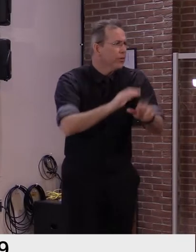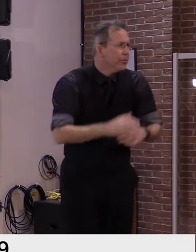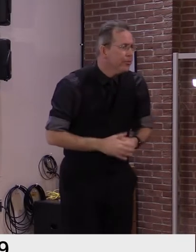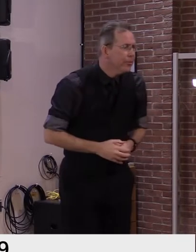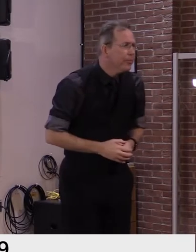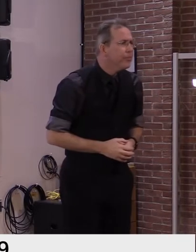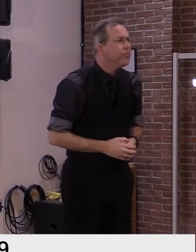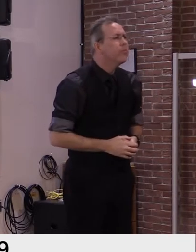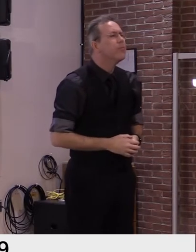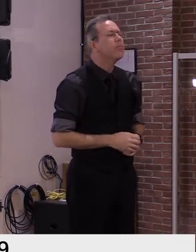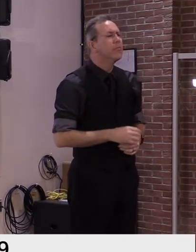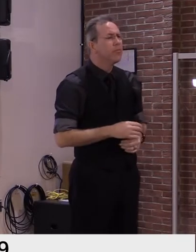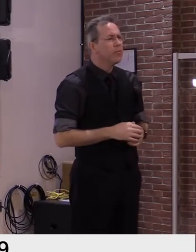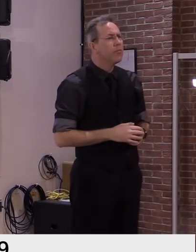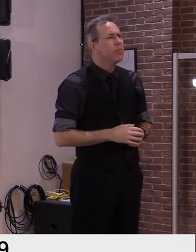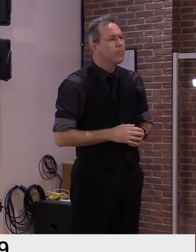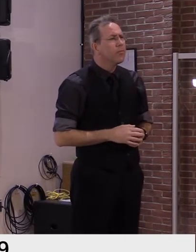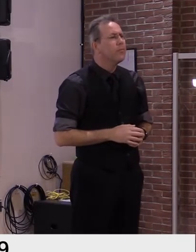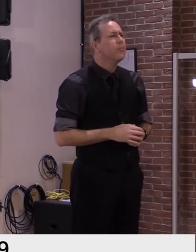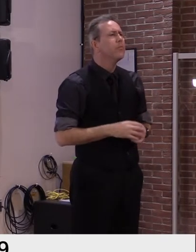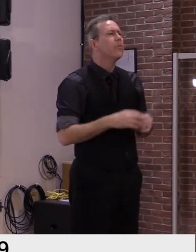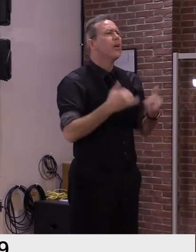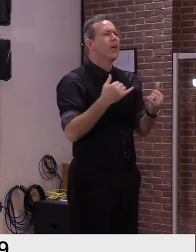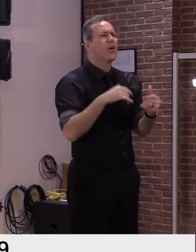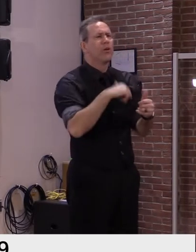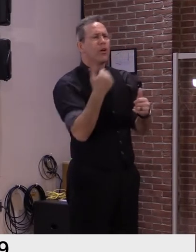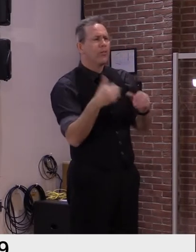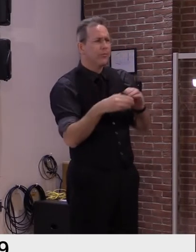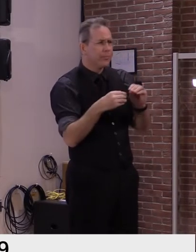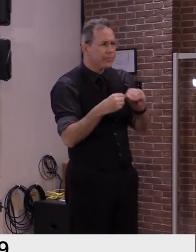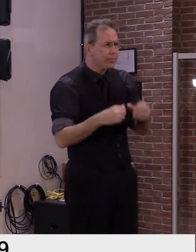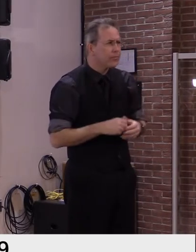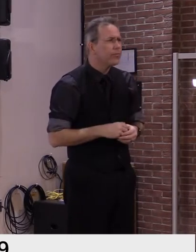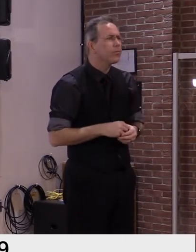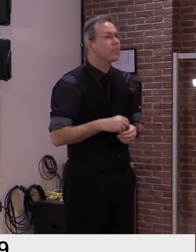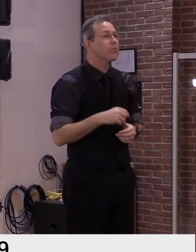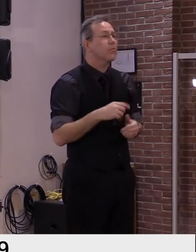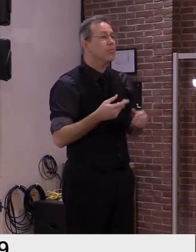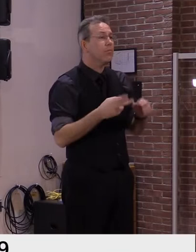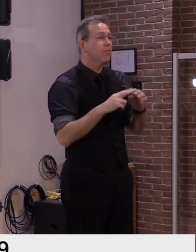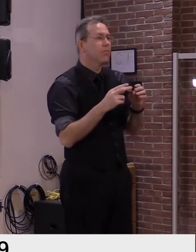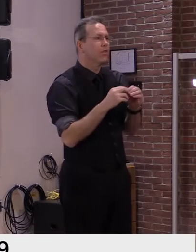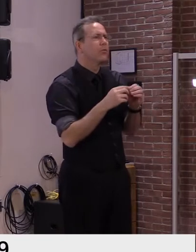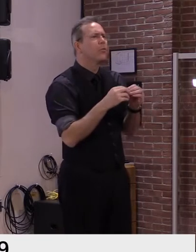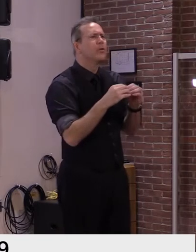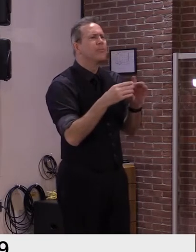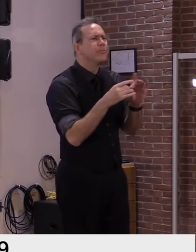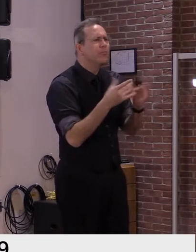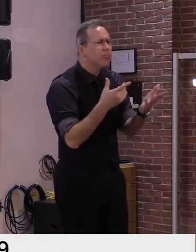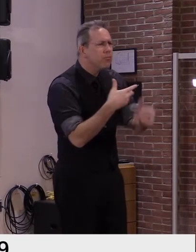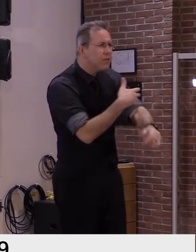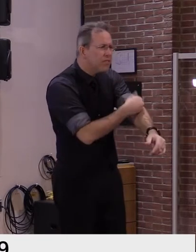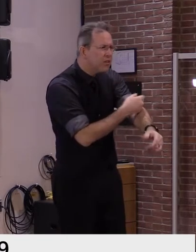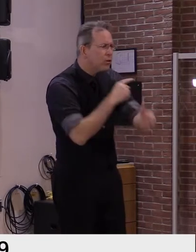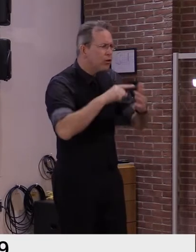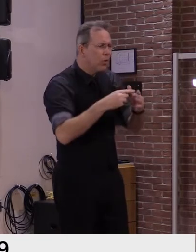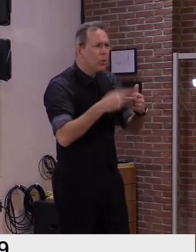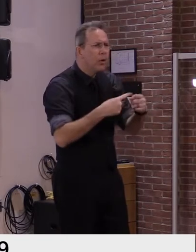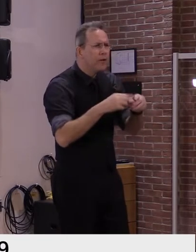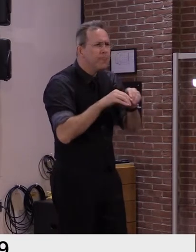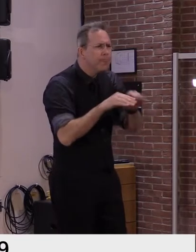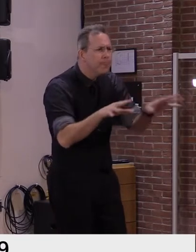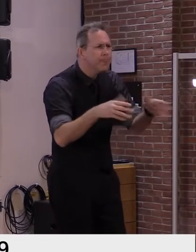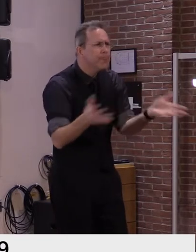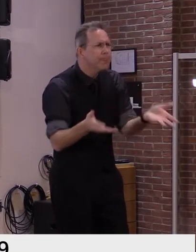turn my attention to those additional vaccination efforts we are mobilizing beginning the week of